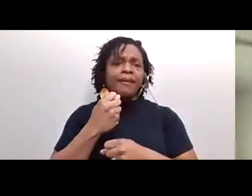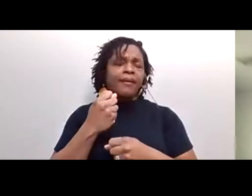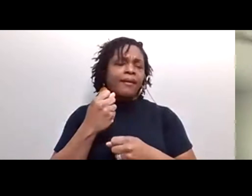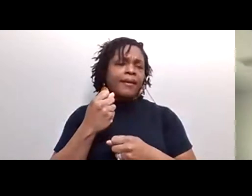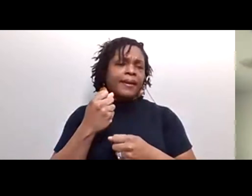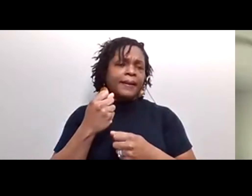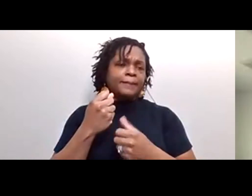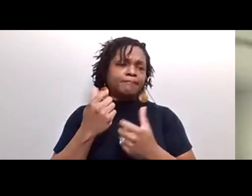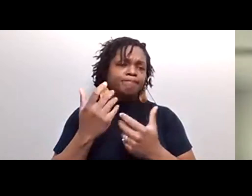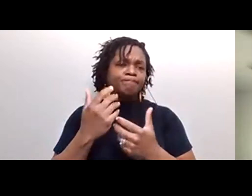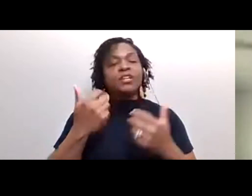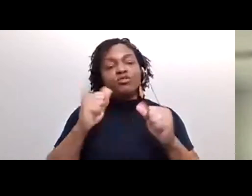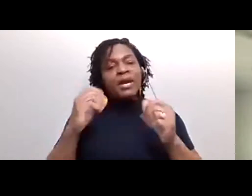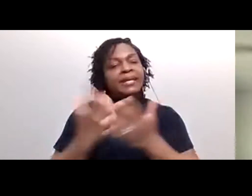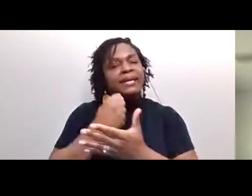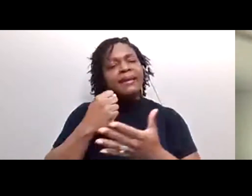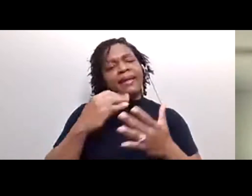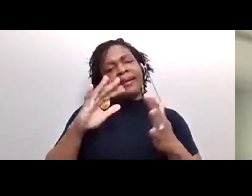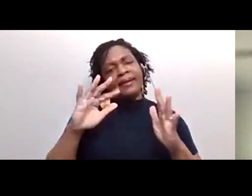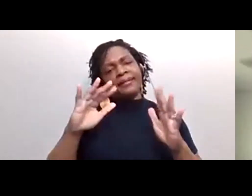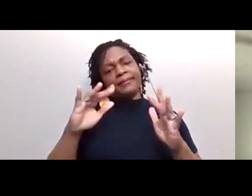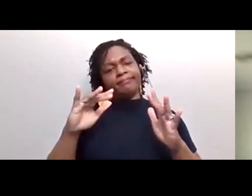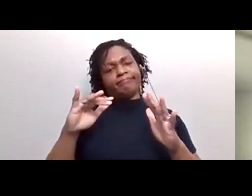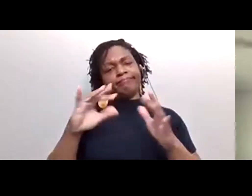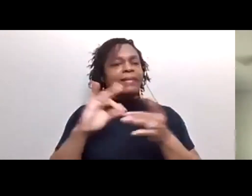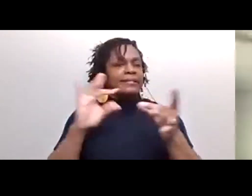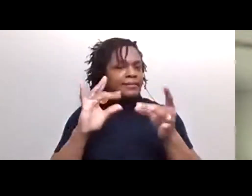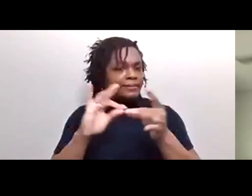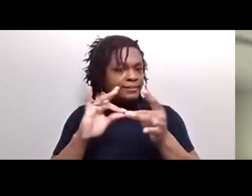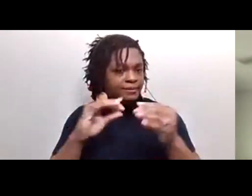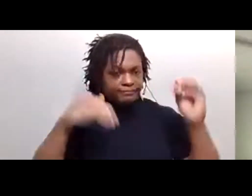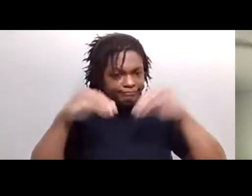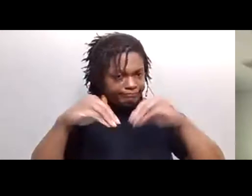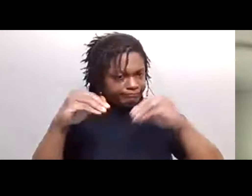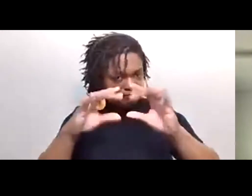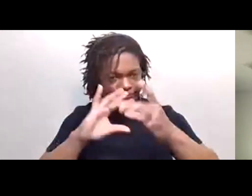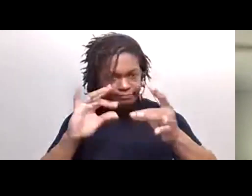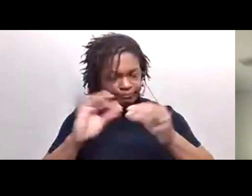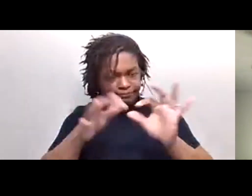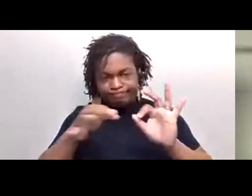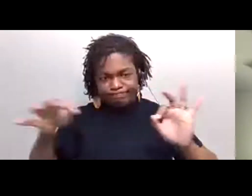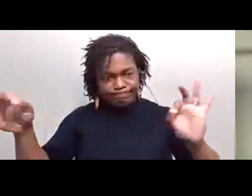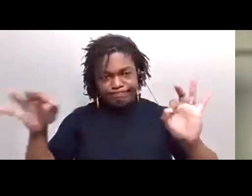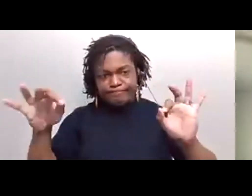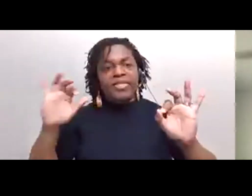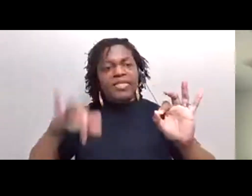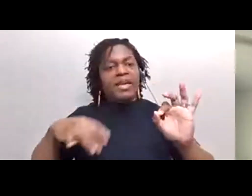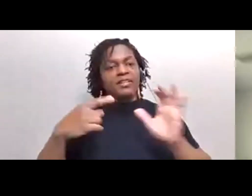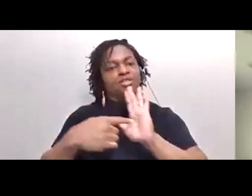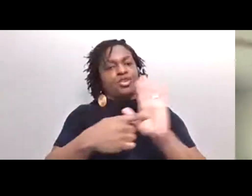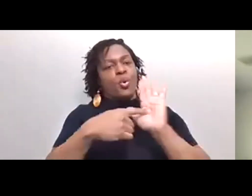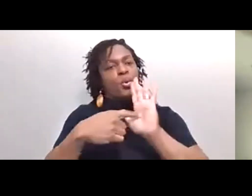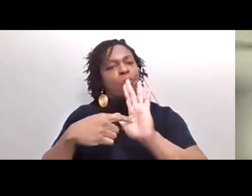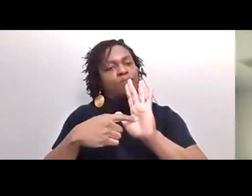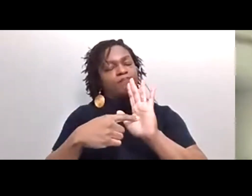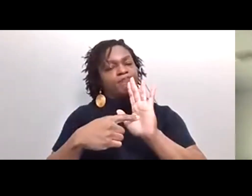information to the right people. And we discussed the meetings that we had